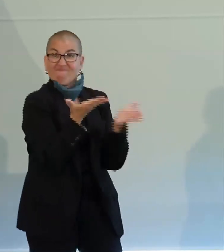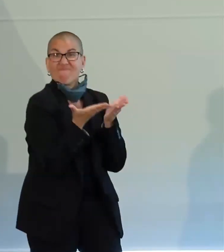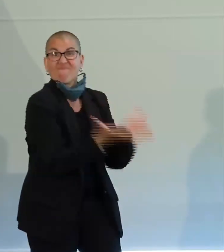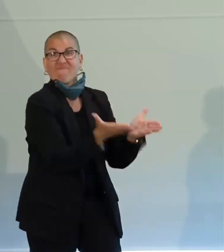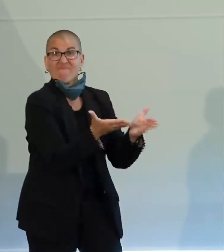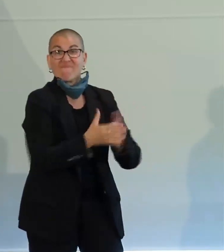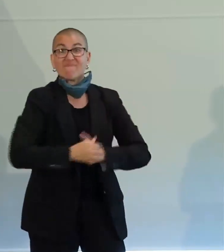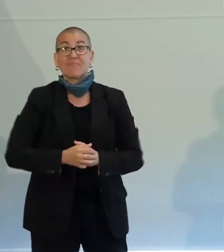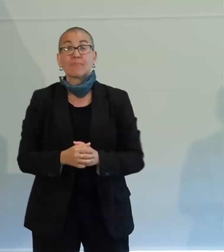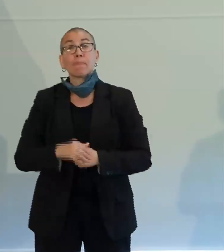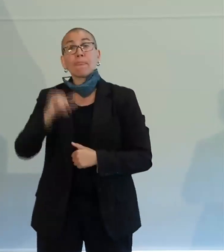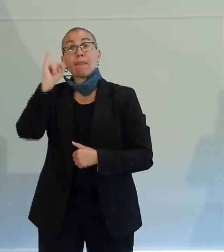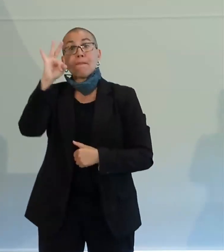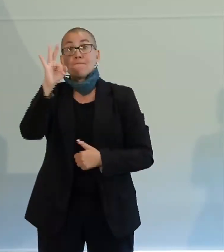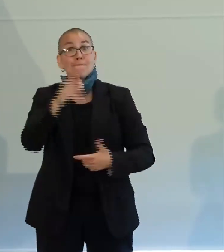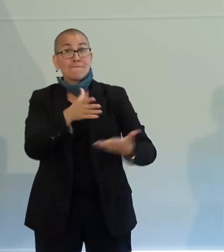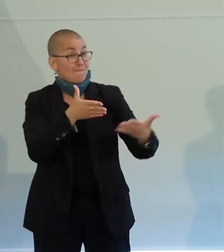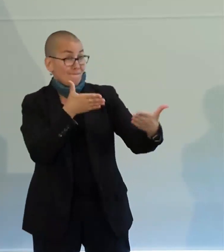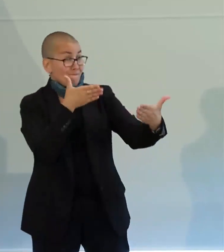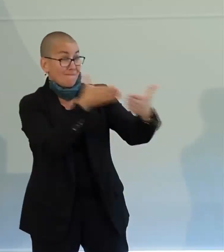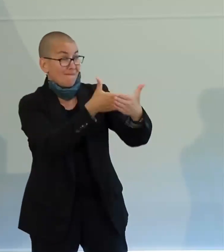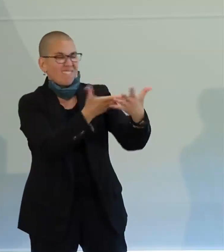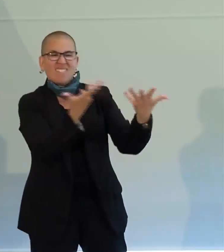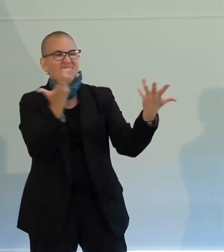facts to do that. So